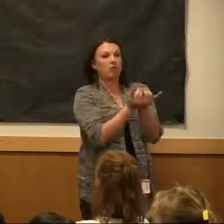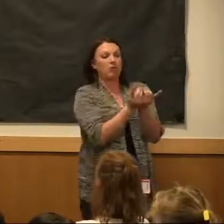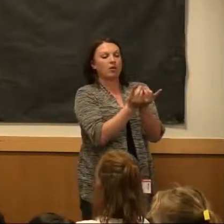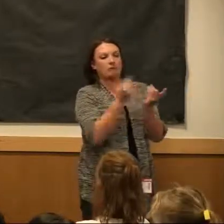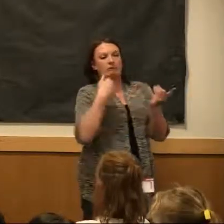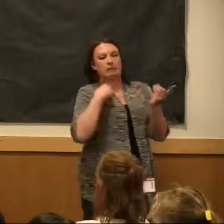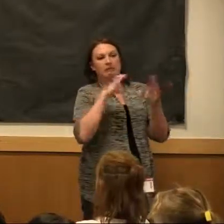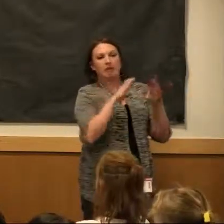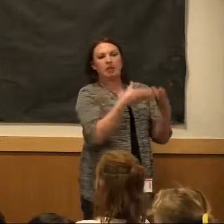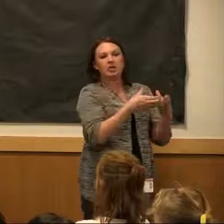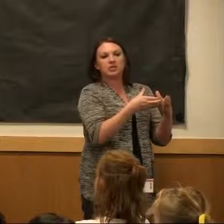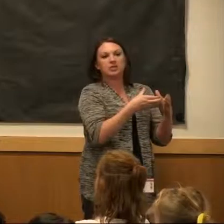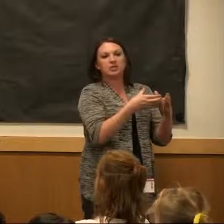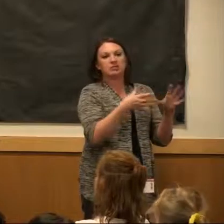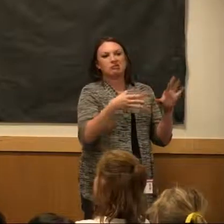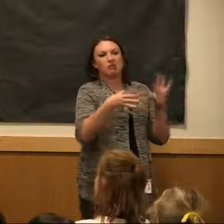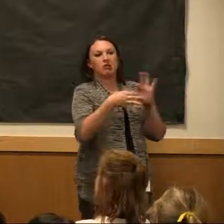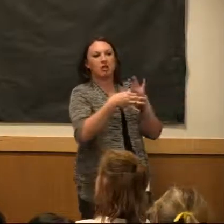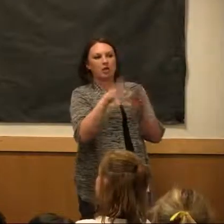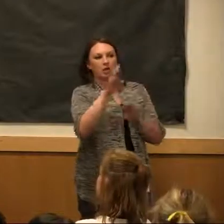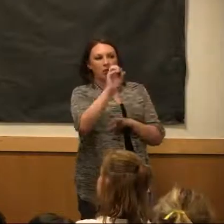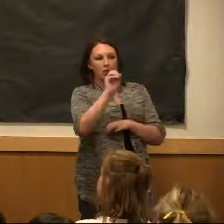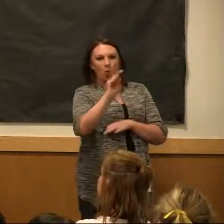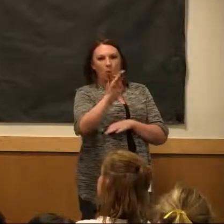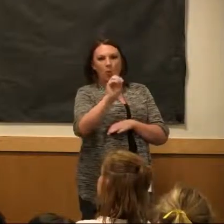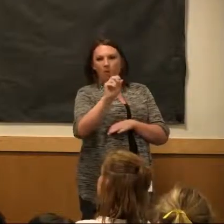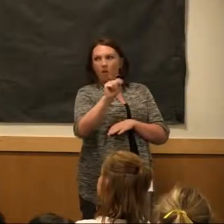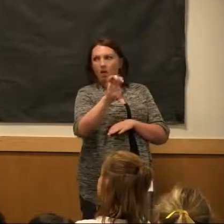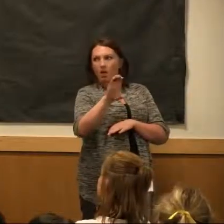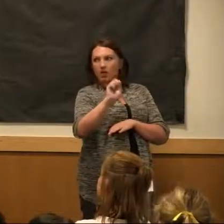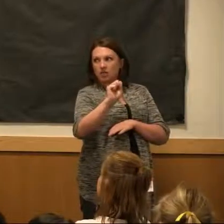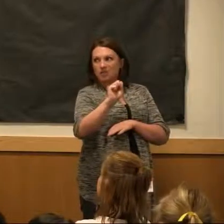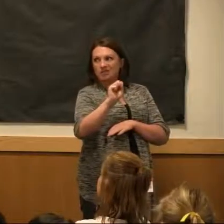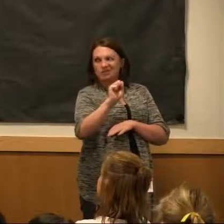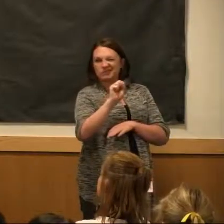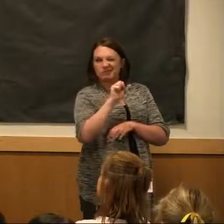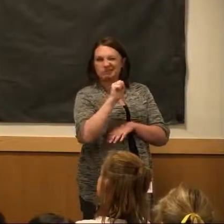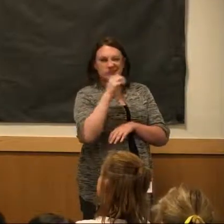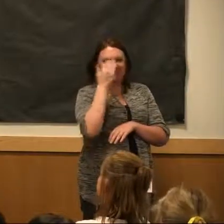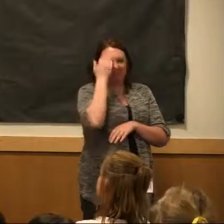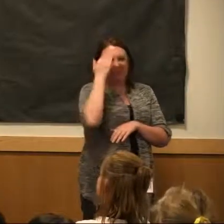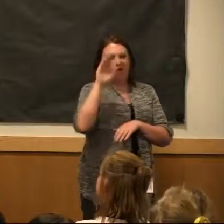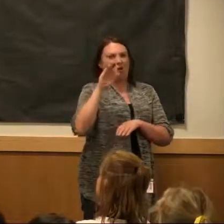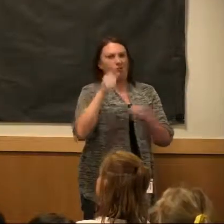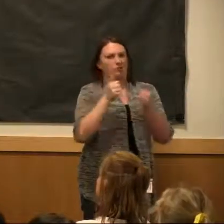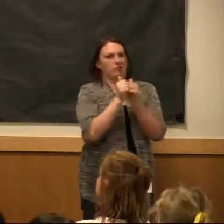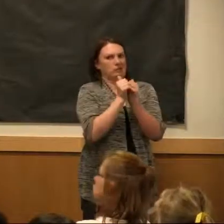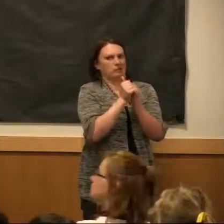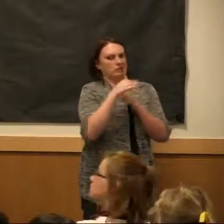some classes related to robotics, but I don't know if they have competition in that area.